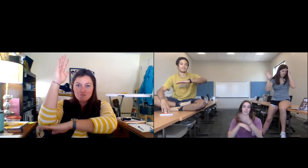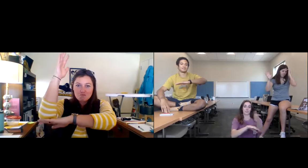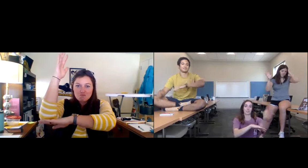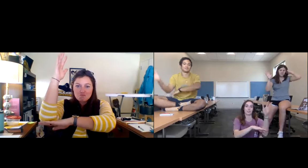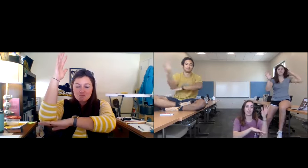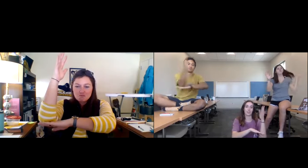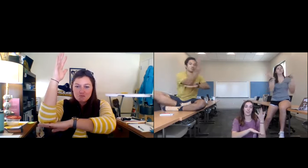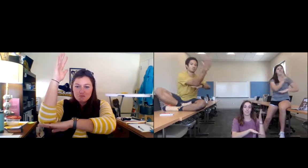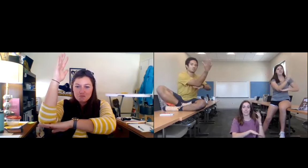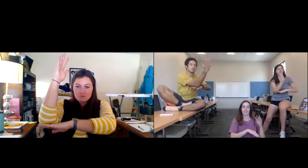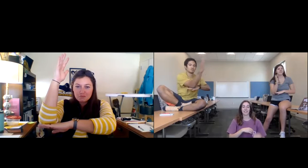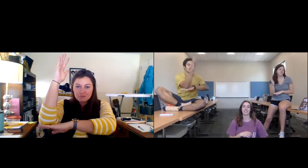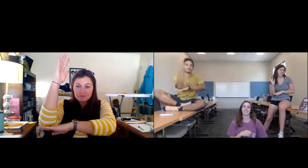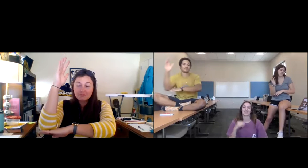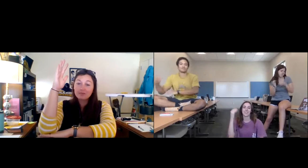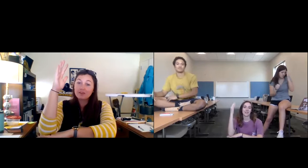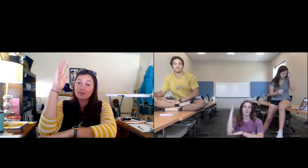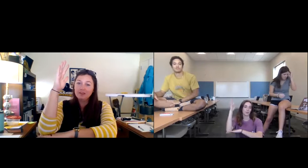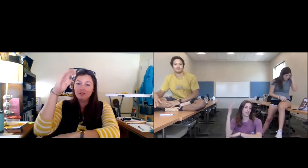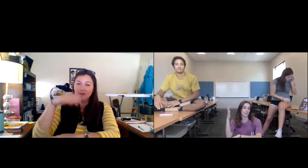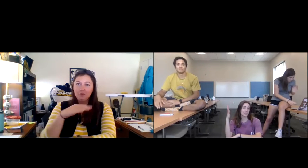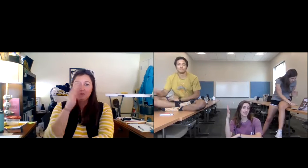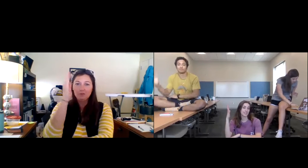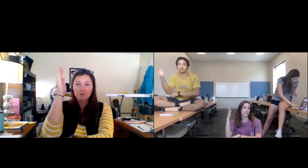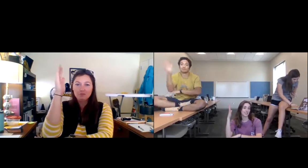can show a lot of trees, or a tree